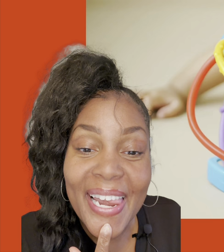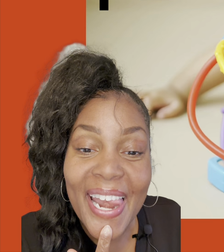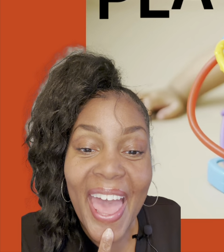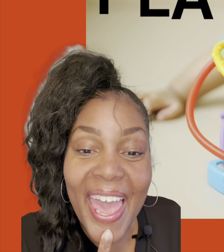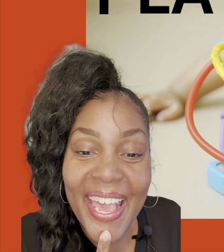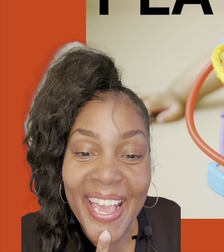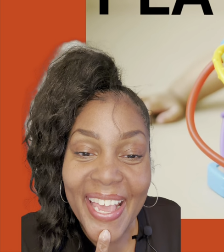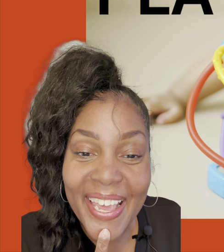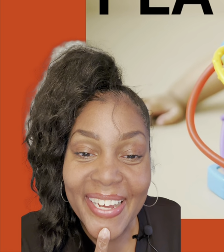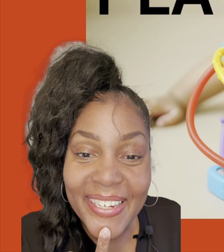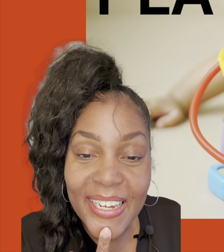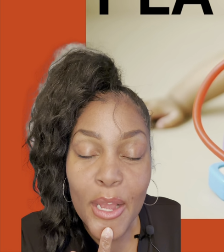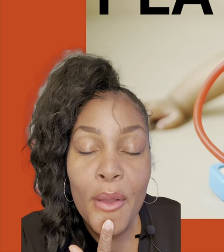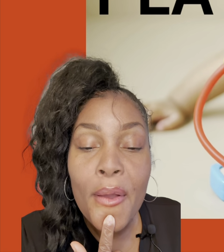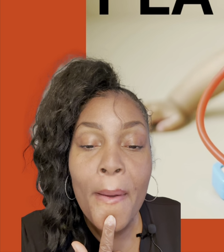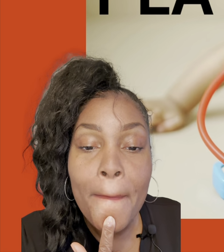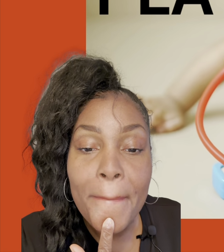Play.